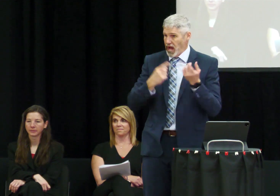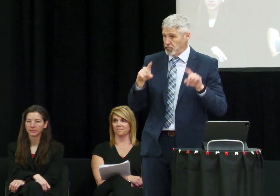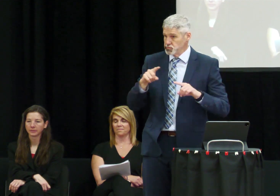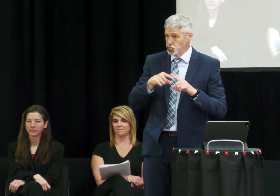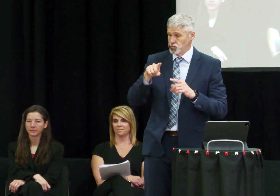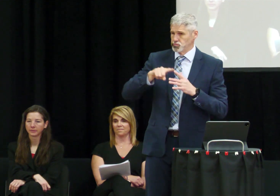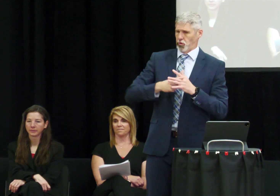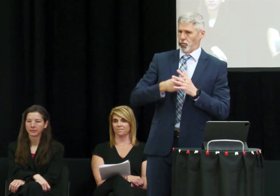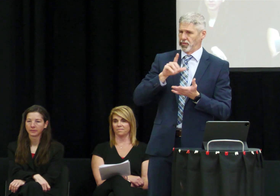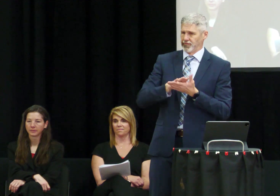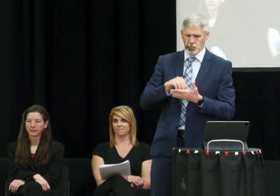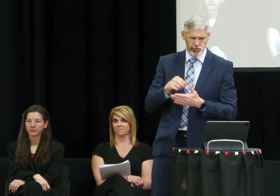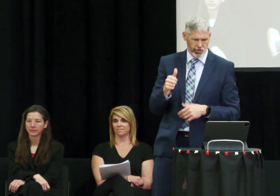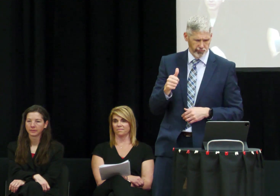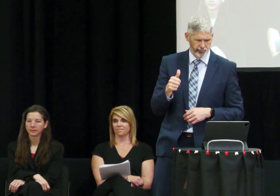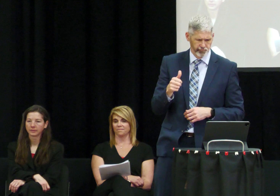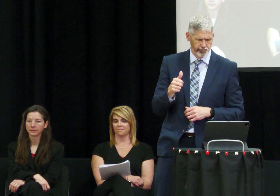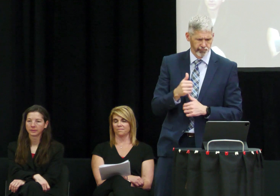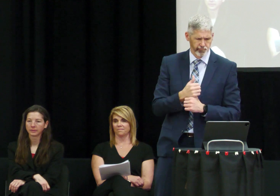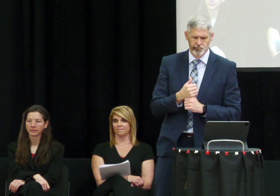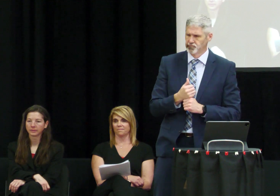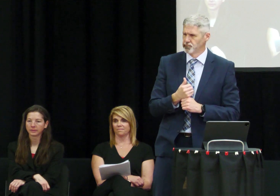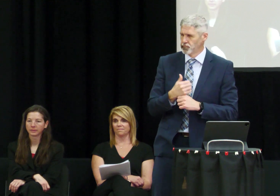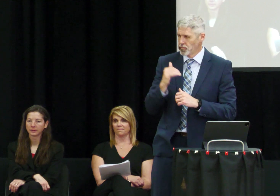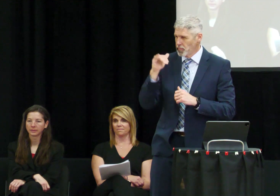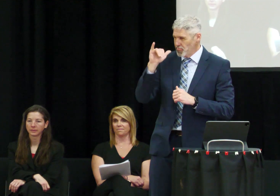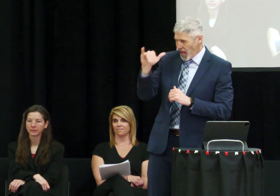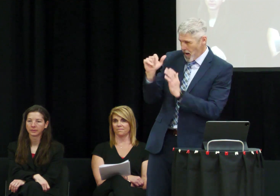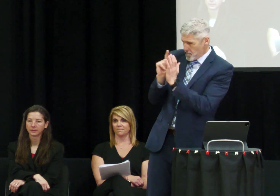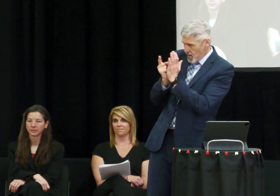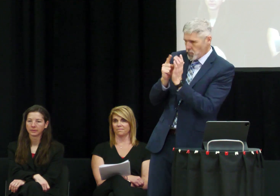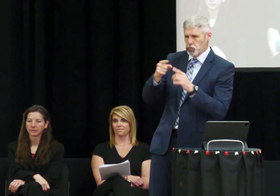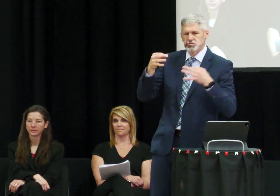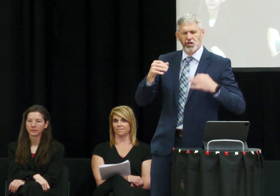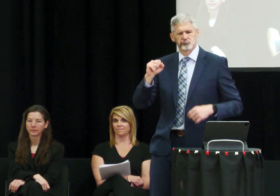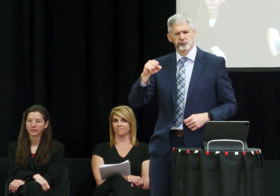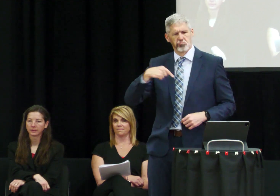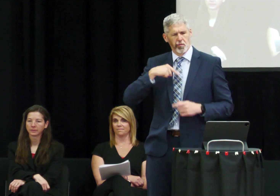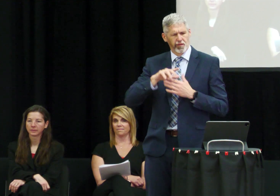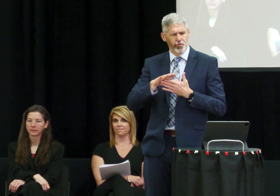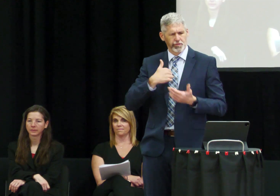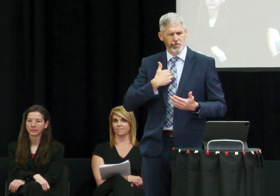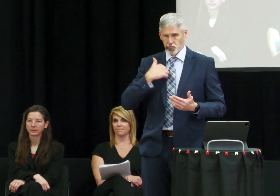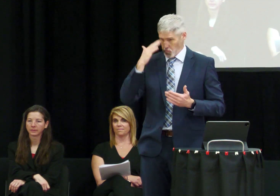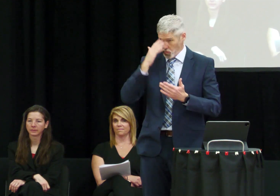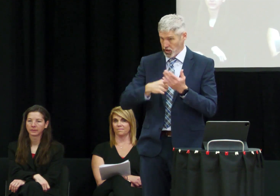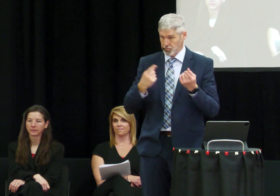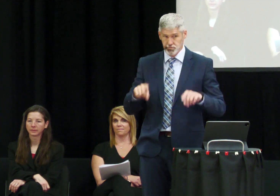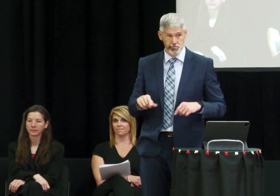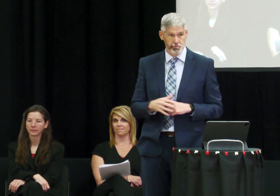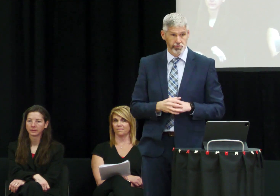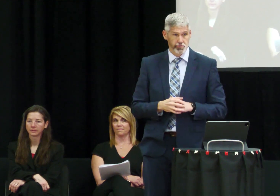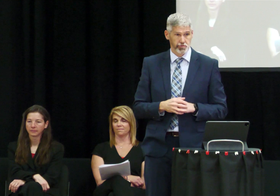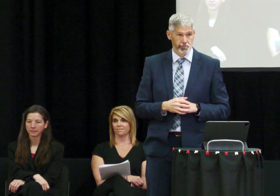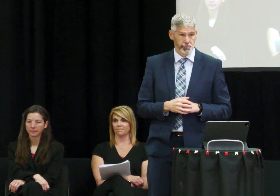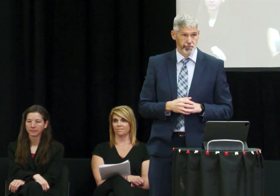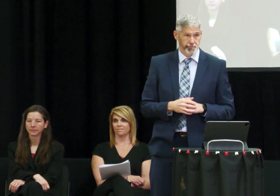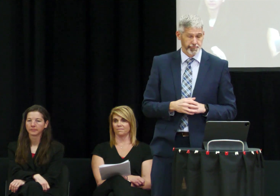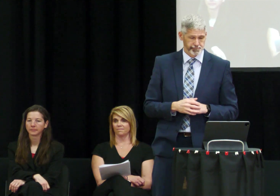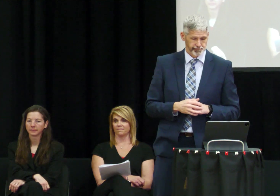Do you know what happens the moment you start to believe in yourself? In that moment, you say, yes, I believe in